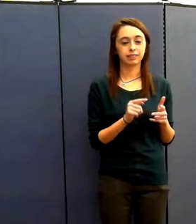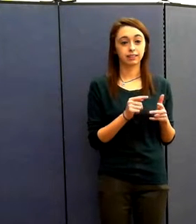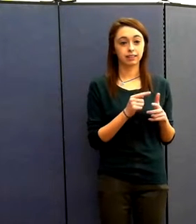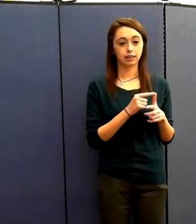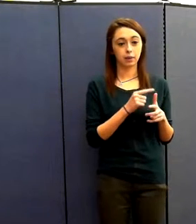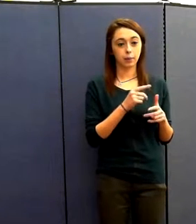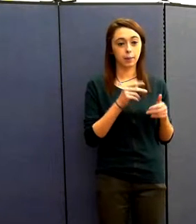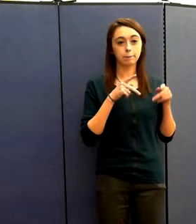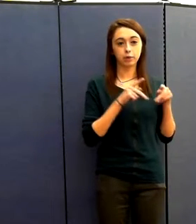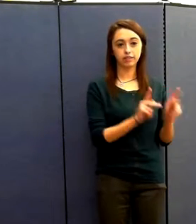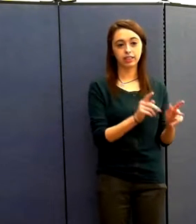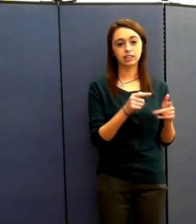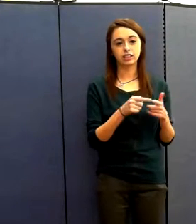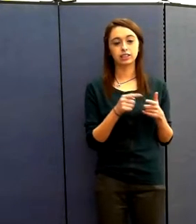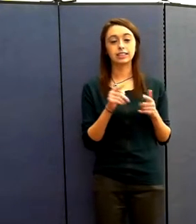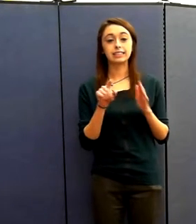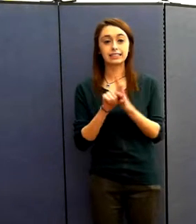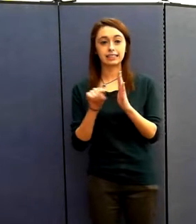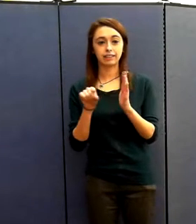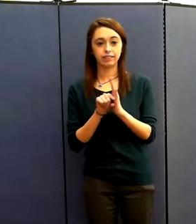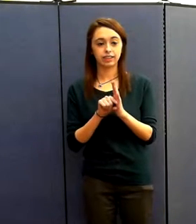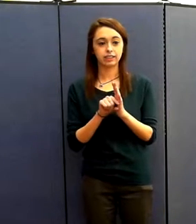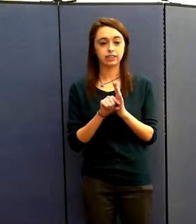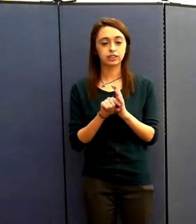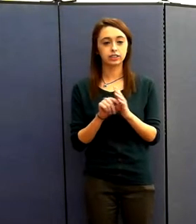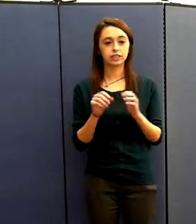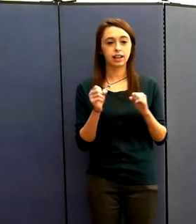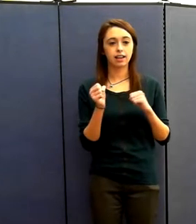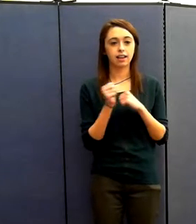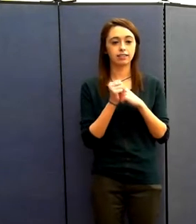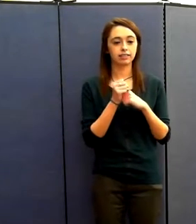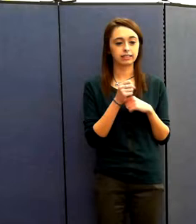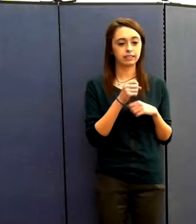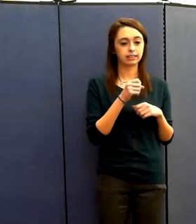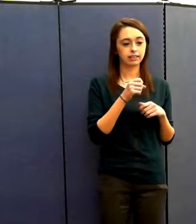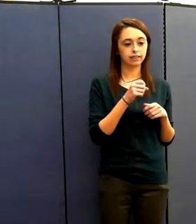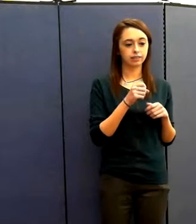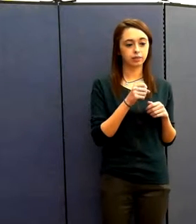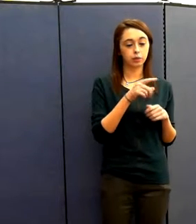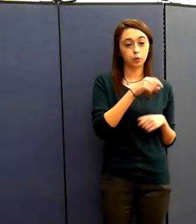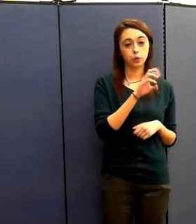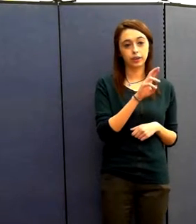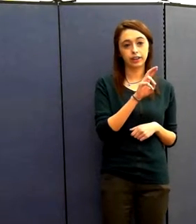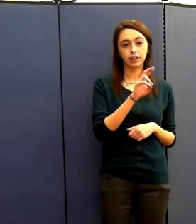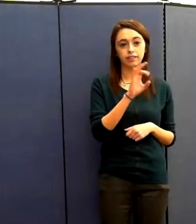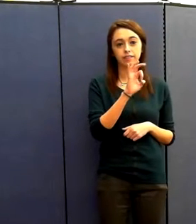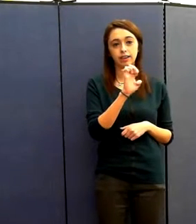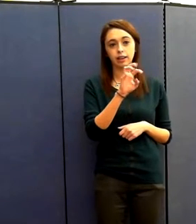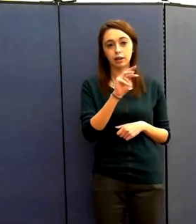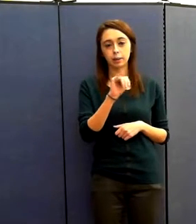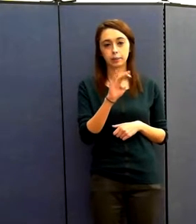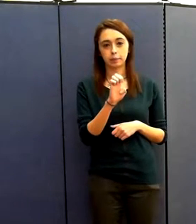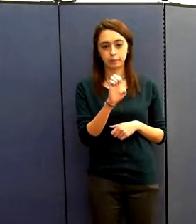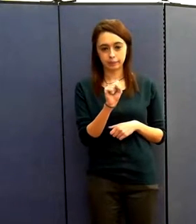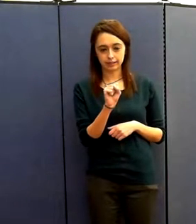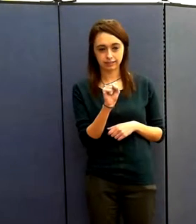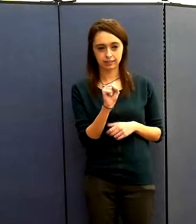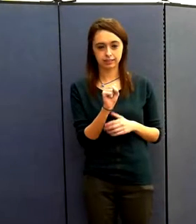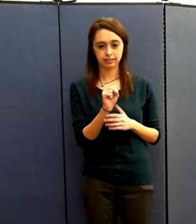ultimately argue that queer femmes add the identities of gender and sexuality minorities